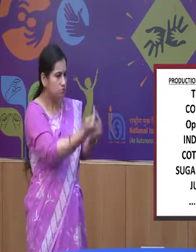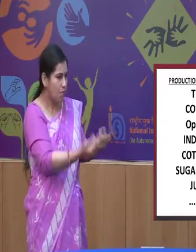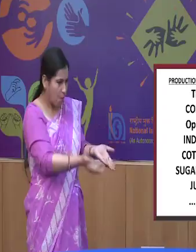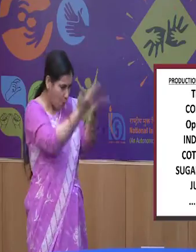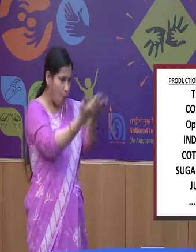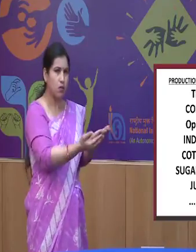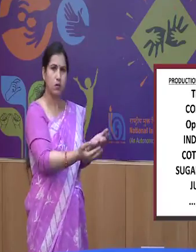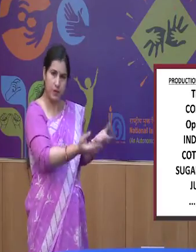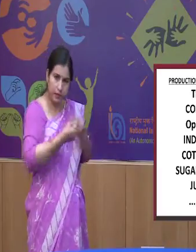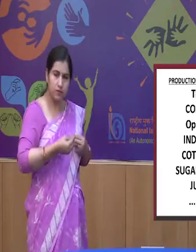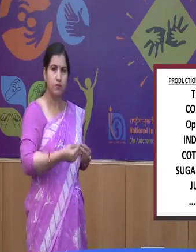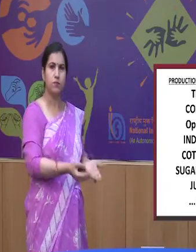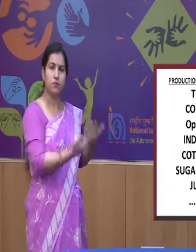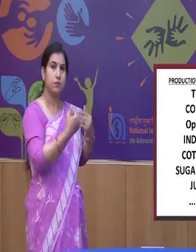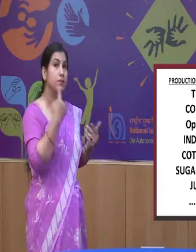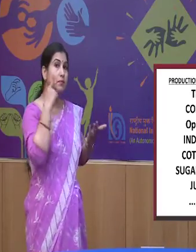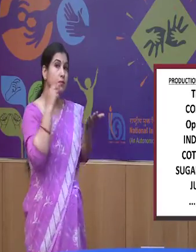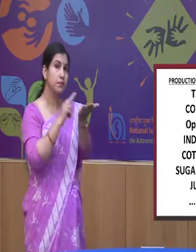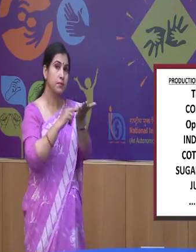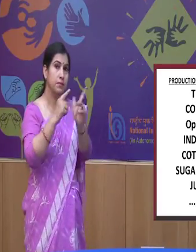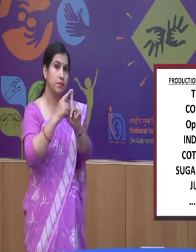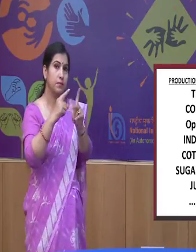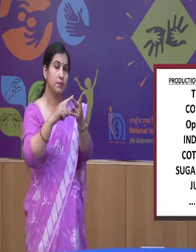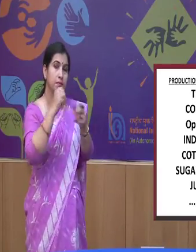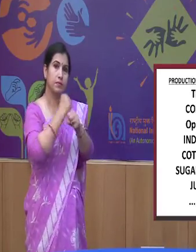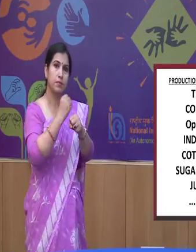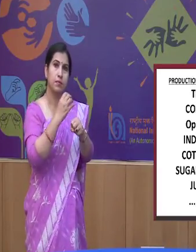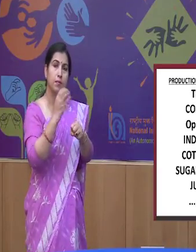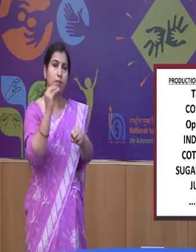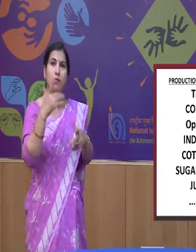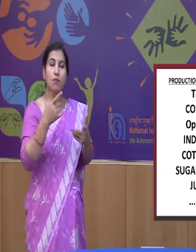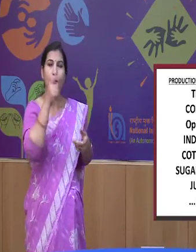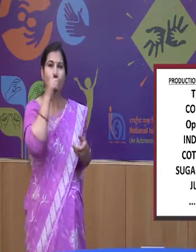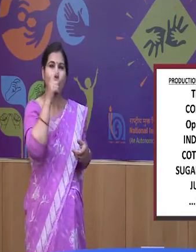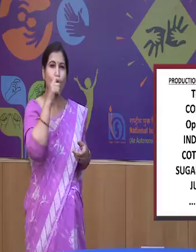indigo, which was used for dyeing clothes in Britain.